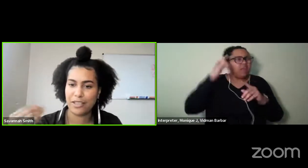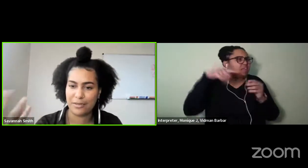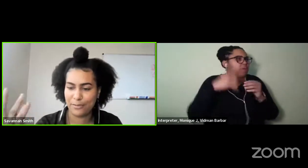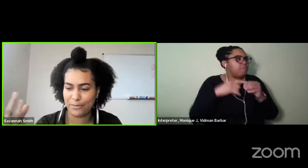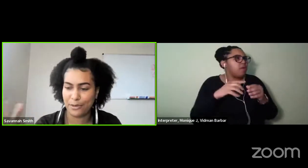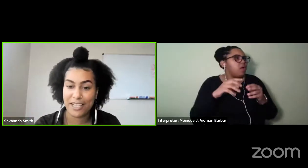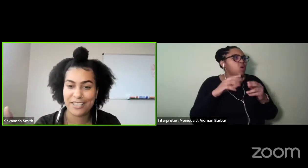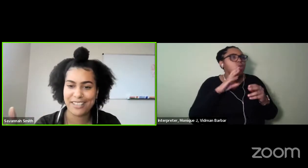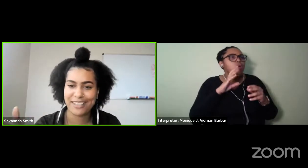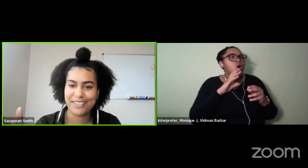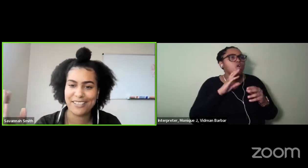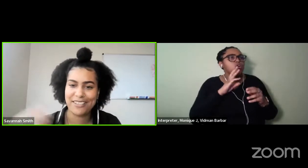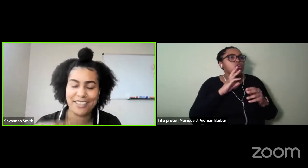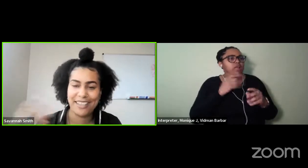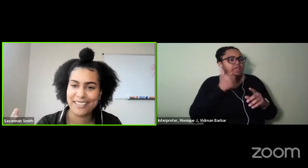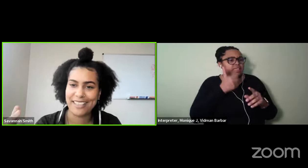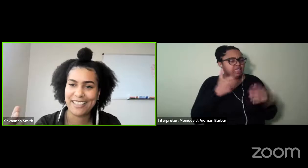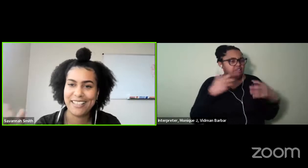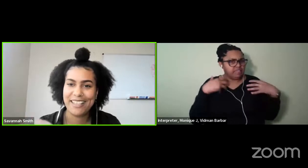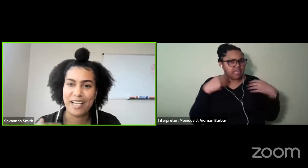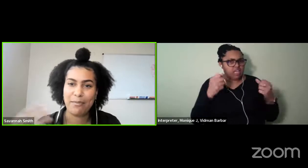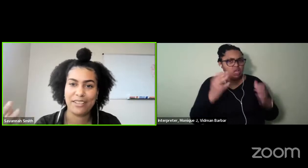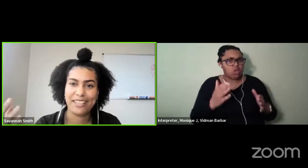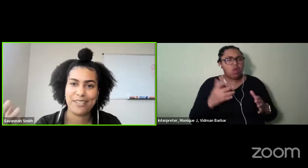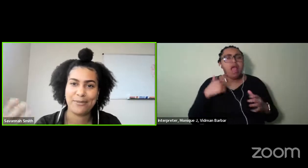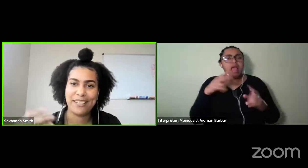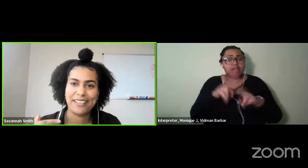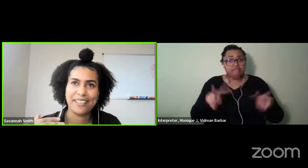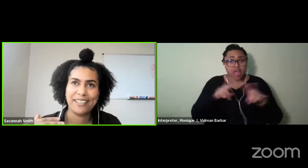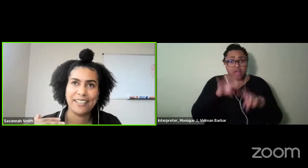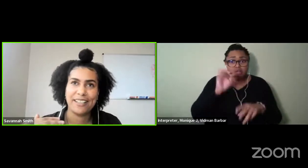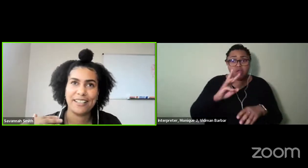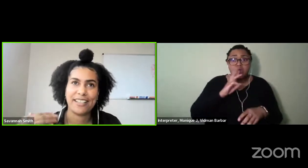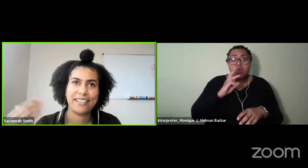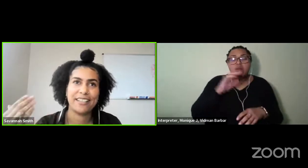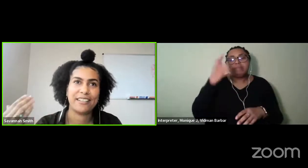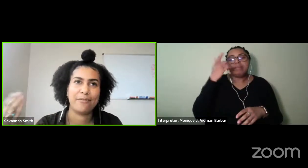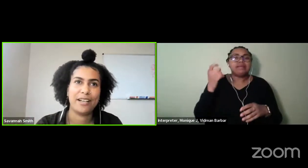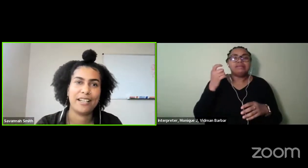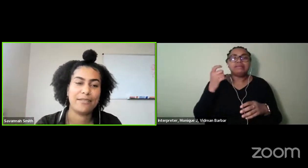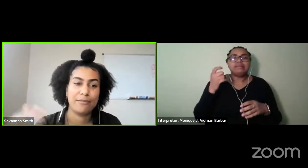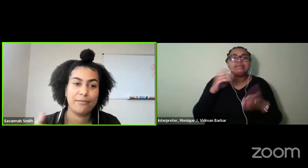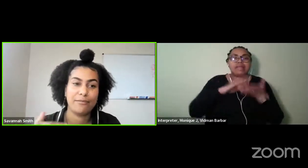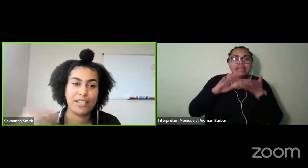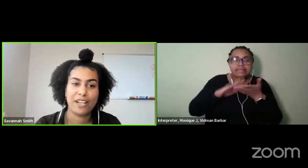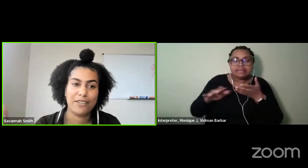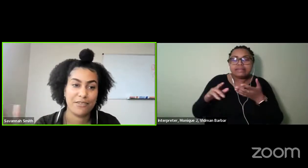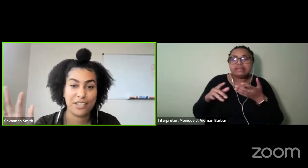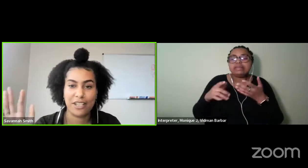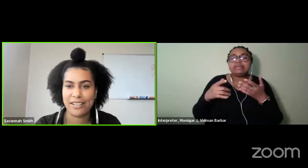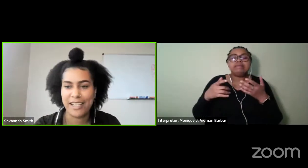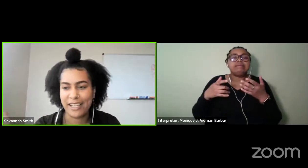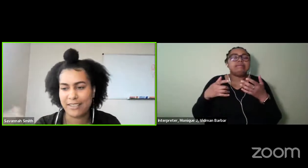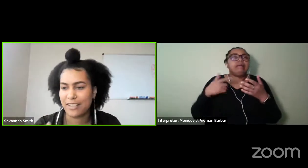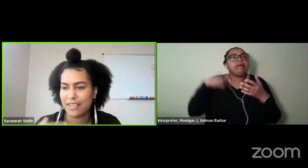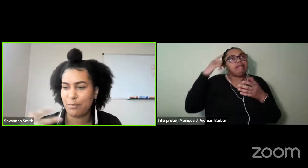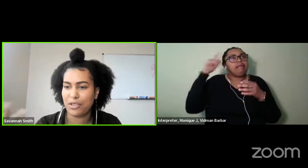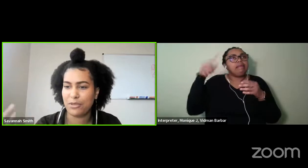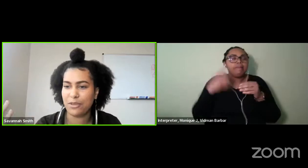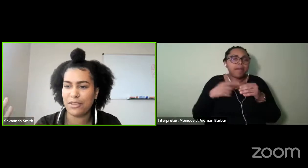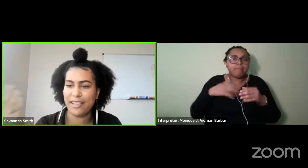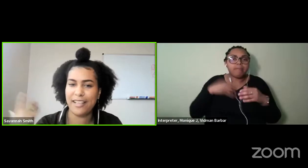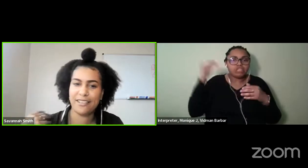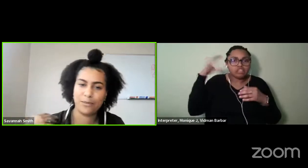for its transmutation skills and cleansing ability as well, and like to think of my showers, every shower I take, as